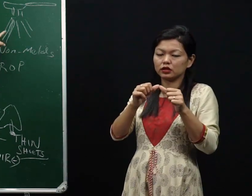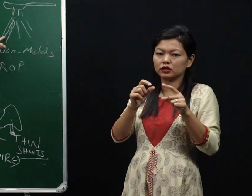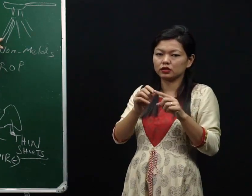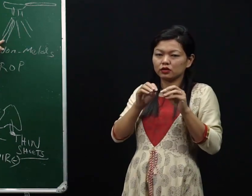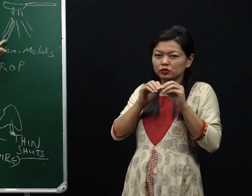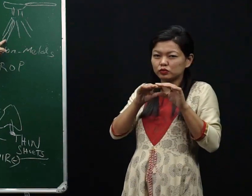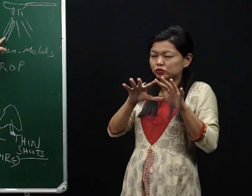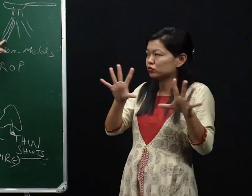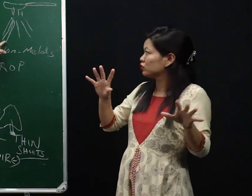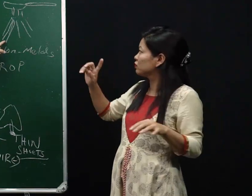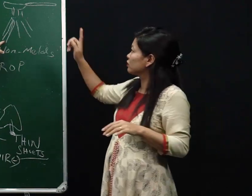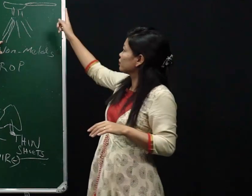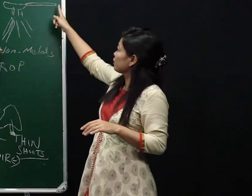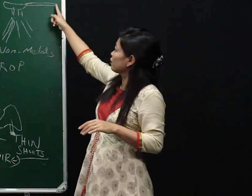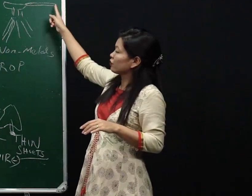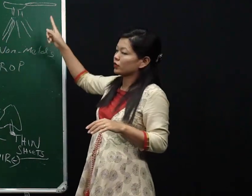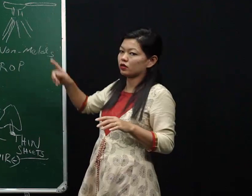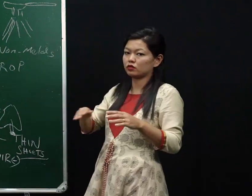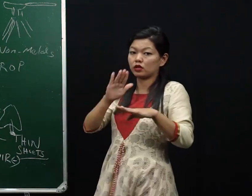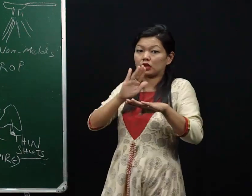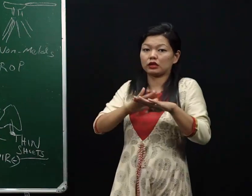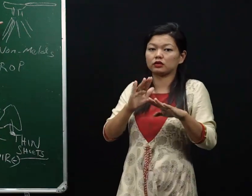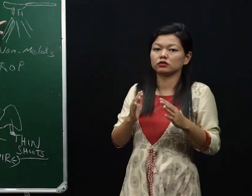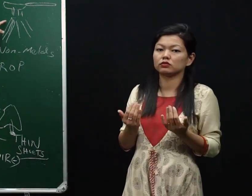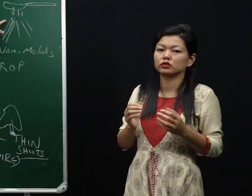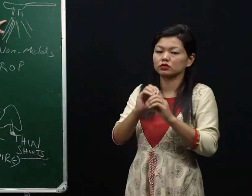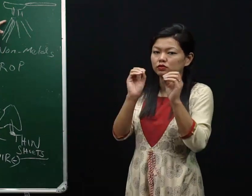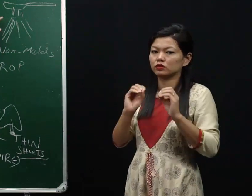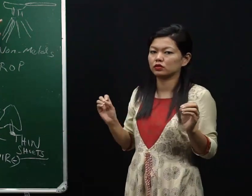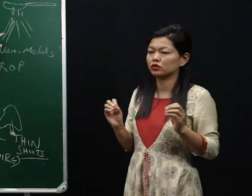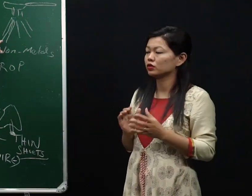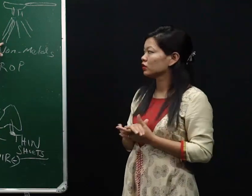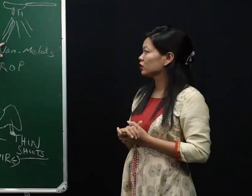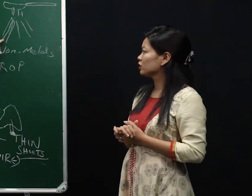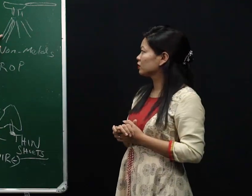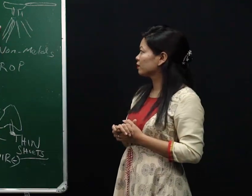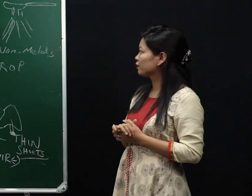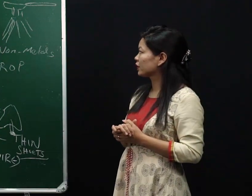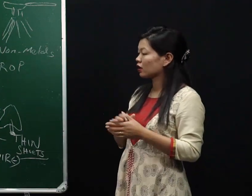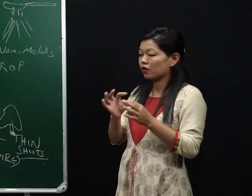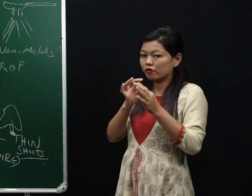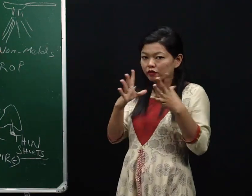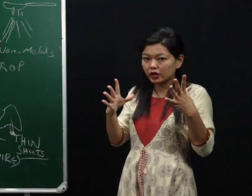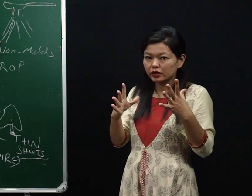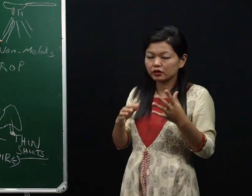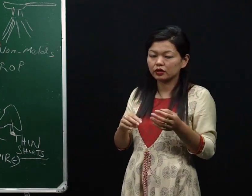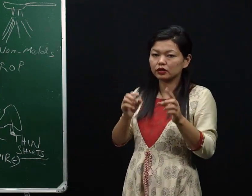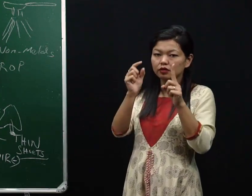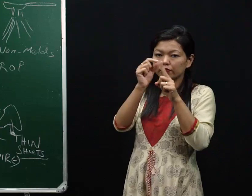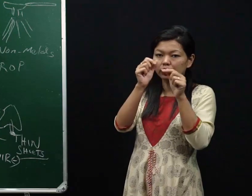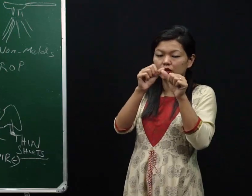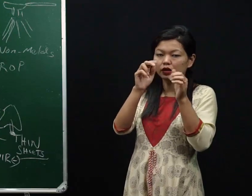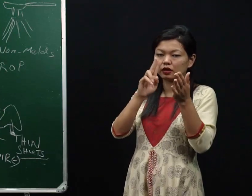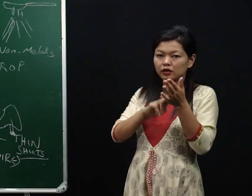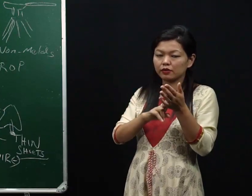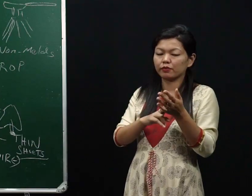can make some adjustment here with the wood. The upper part you can't touch, right? But here, the other side we can